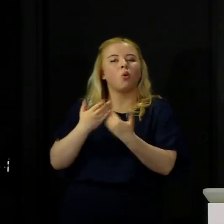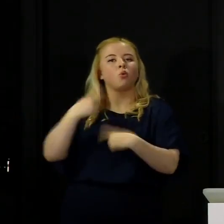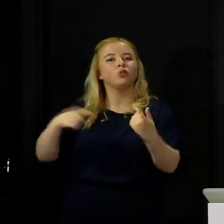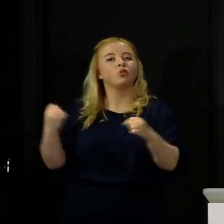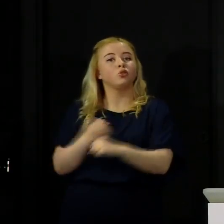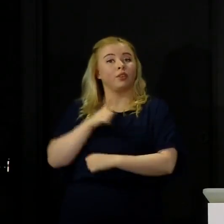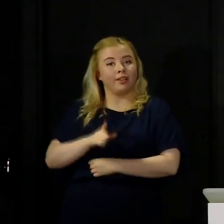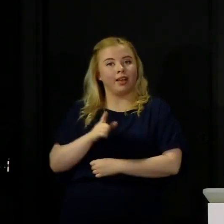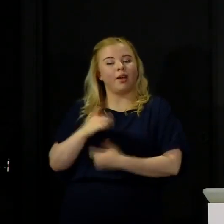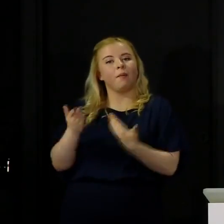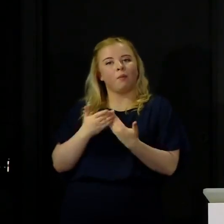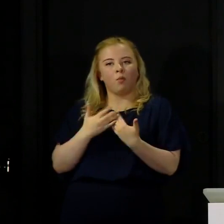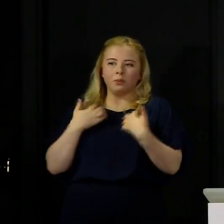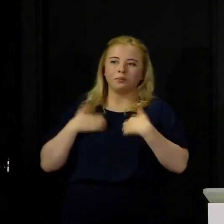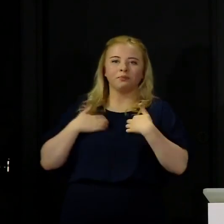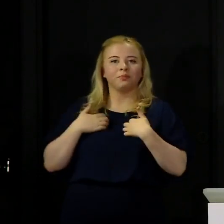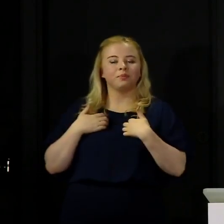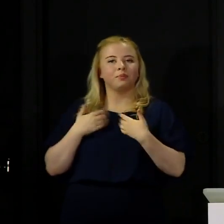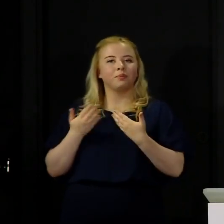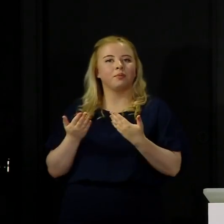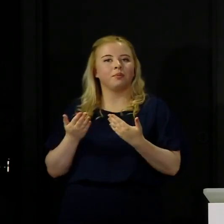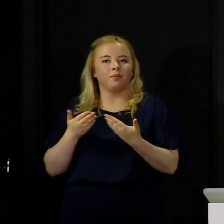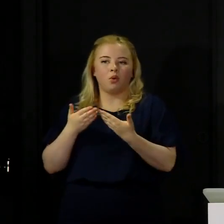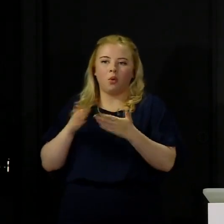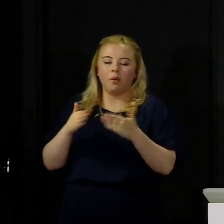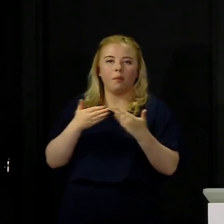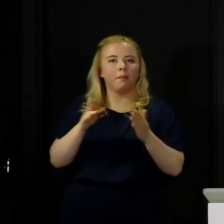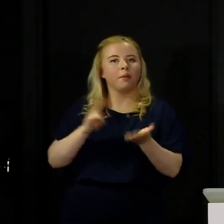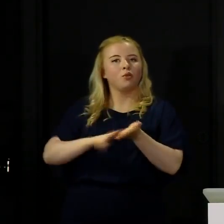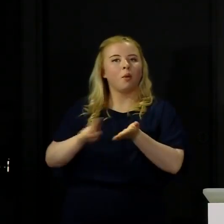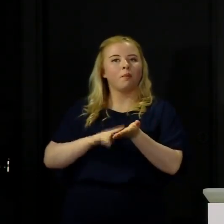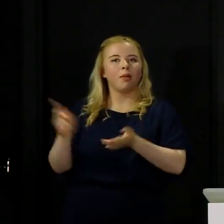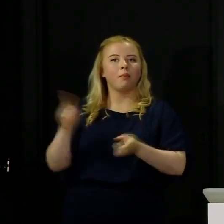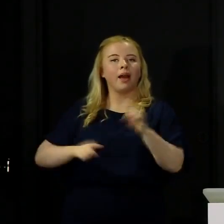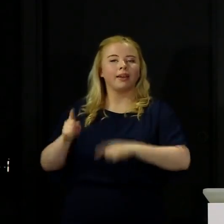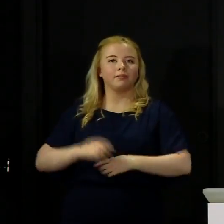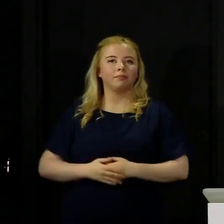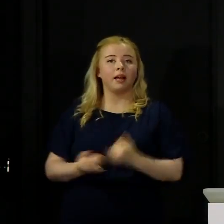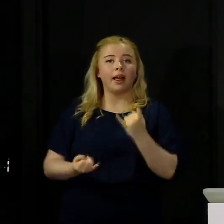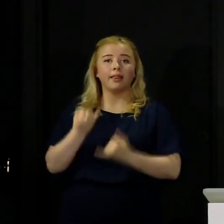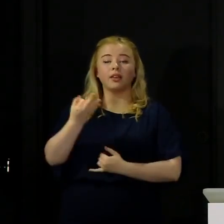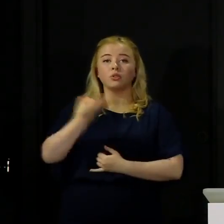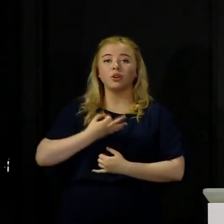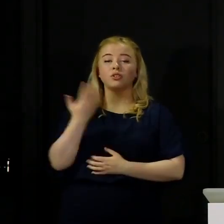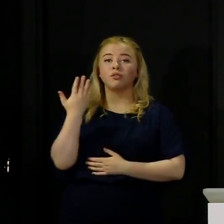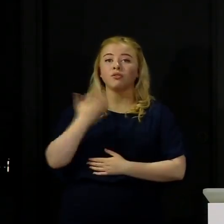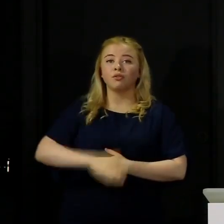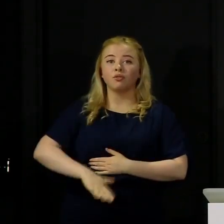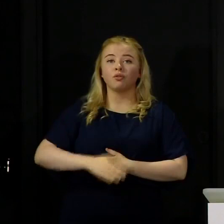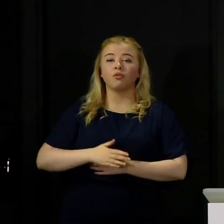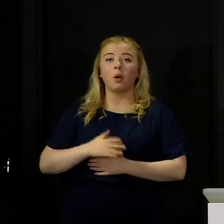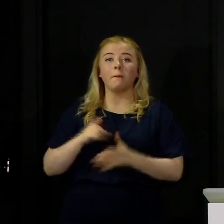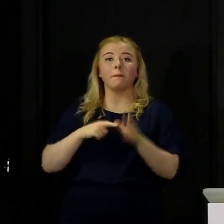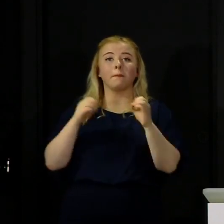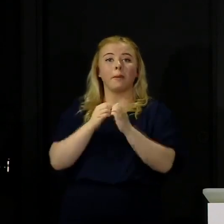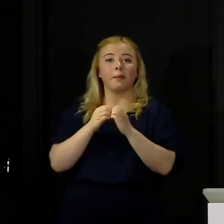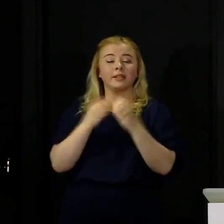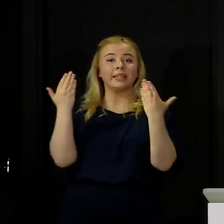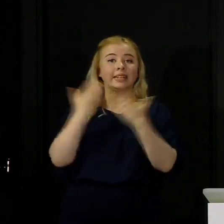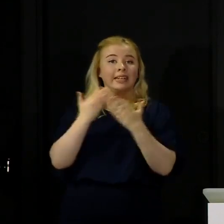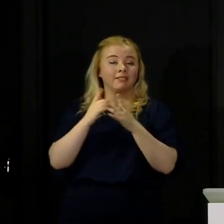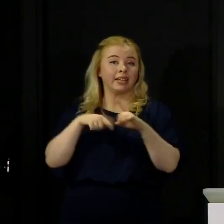then can look forward to greater normality in the weeks to come. And the last question today is Adele Merson from the Aberdeen